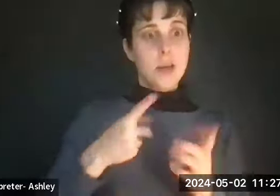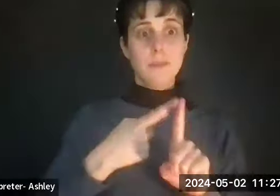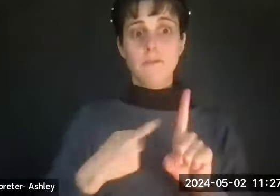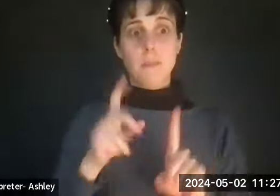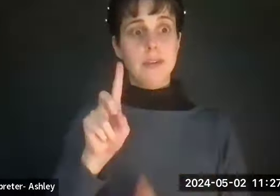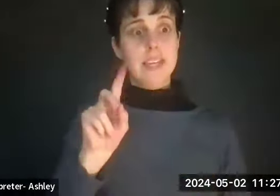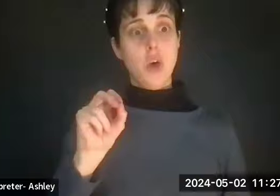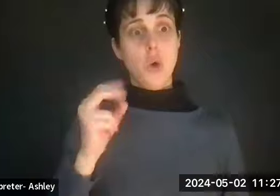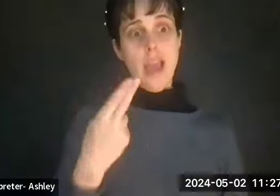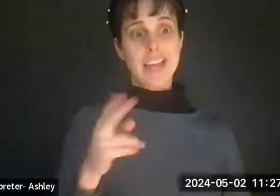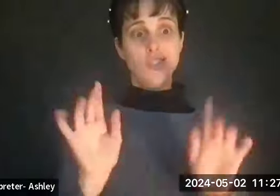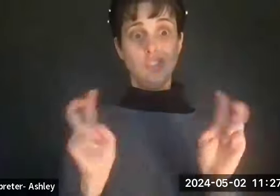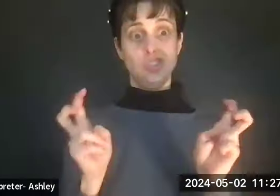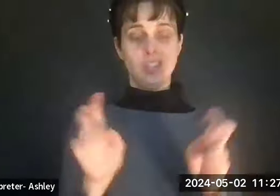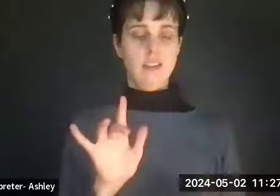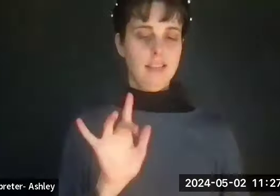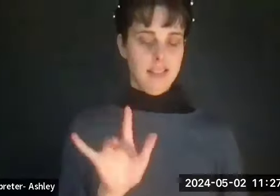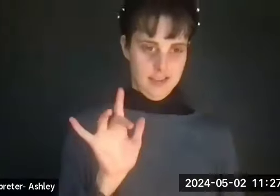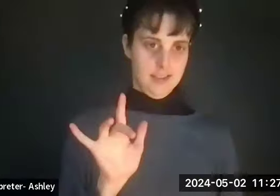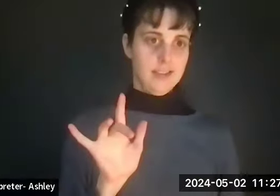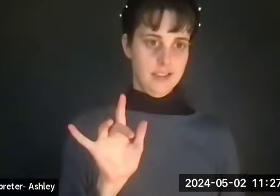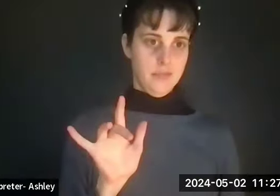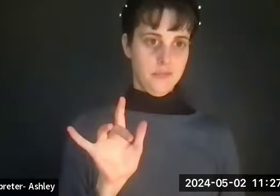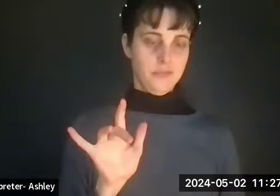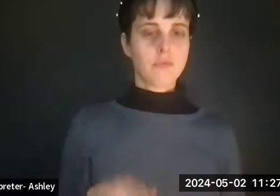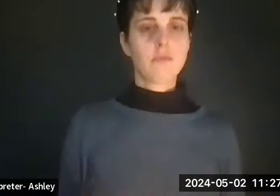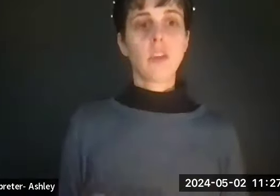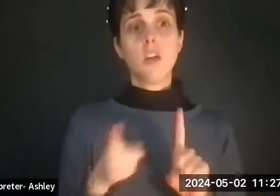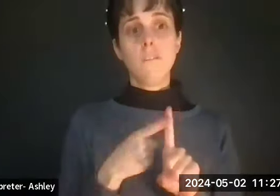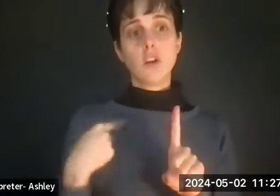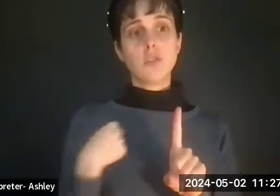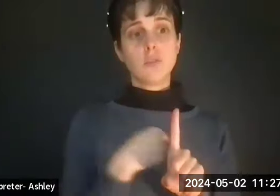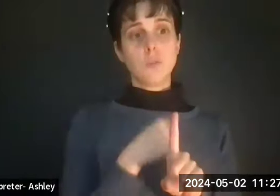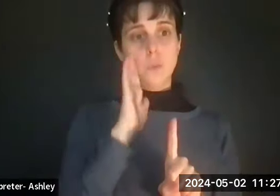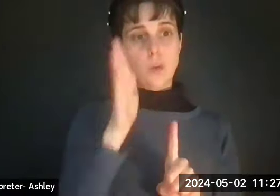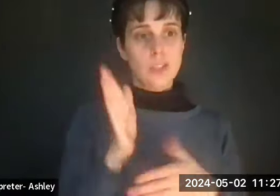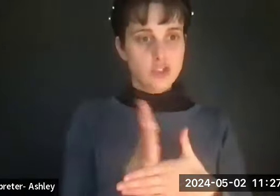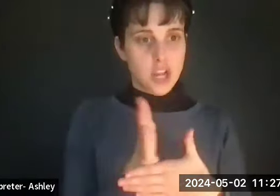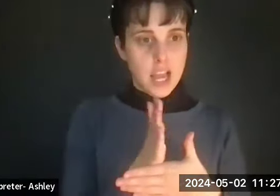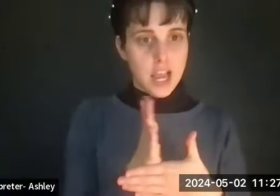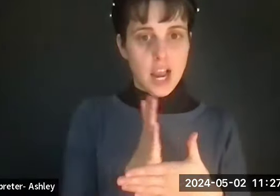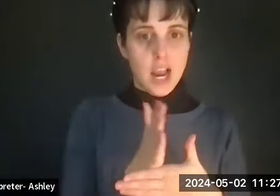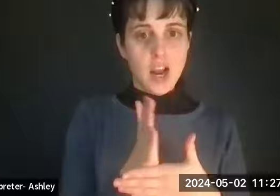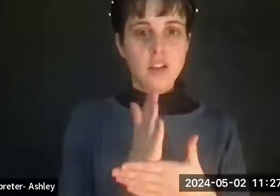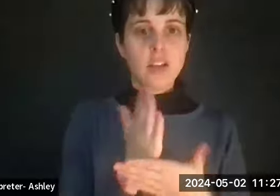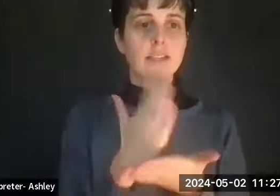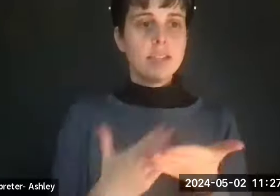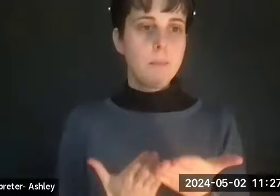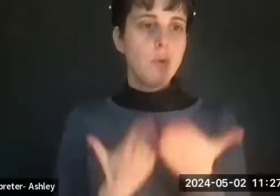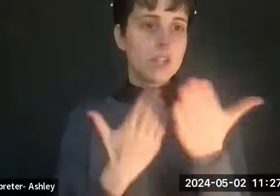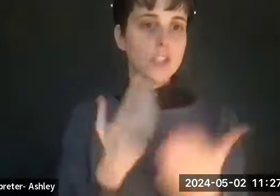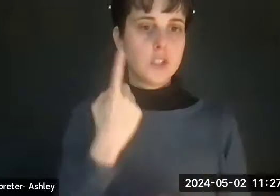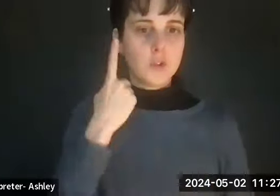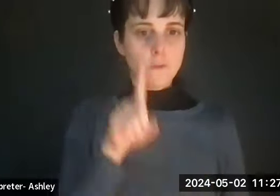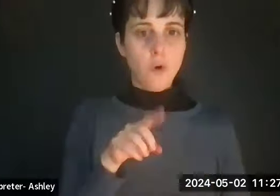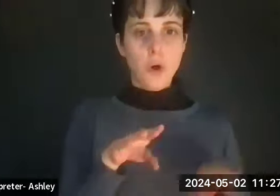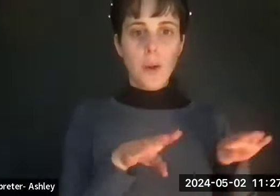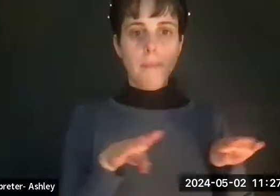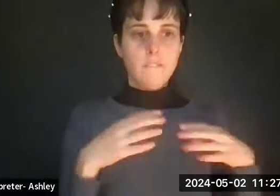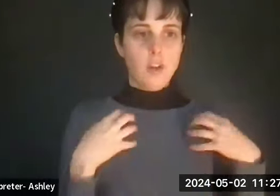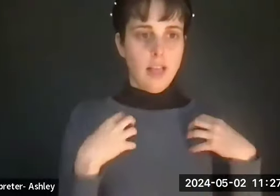First, we have several rulemaking recommendations for substance use disorder professionals and trainees. The department has